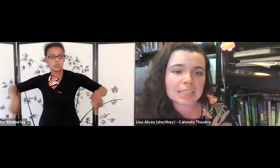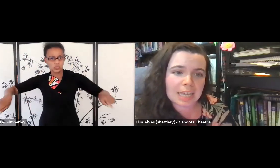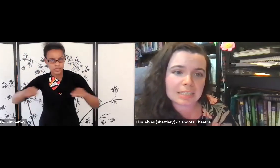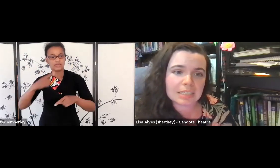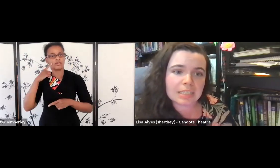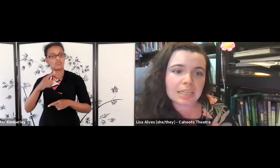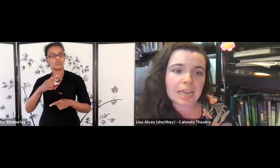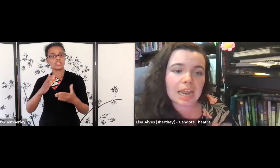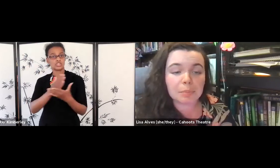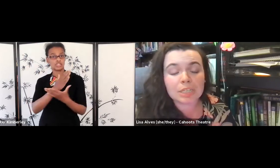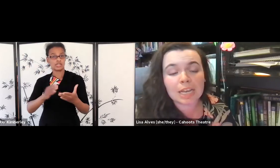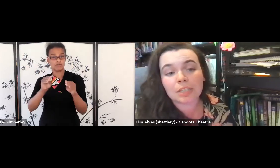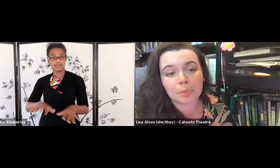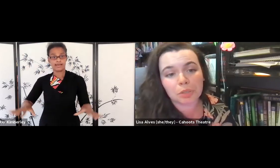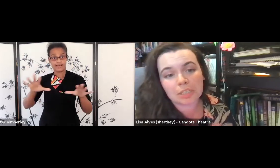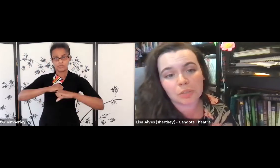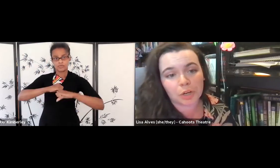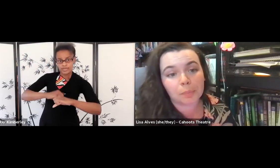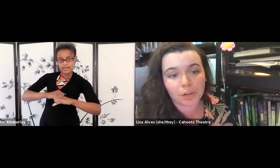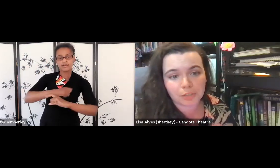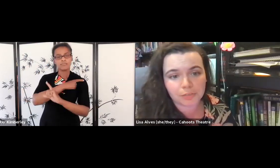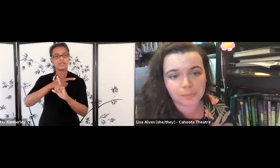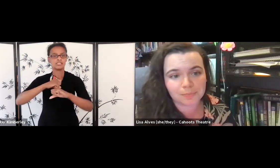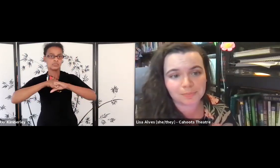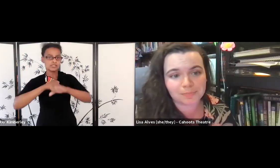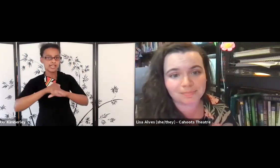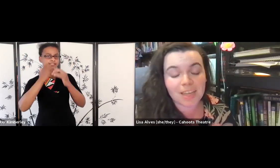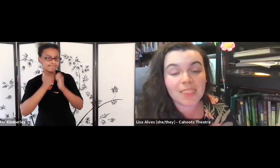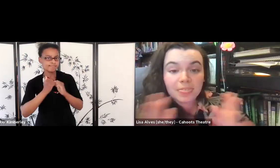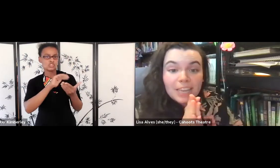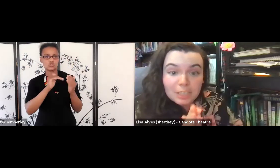land, and protect the communities we are a part of. Thank you.